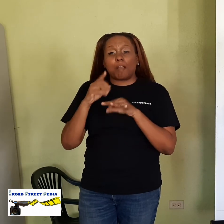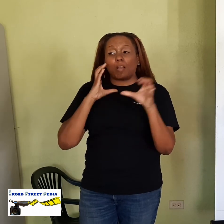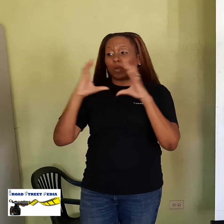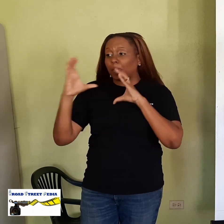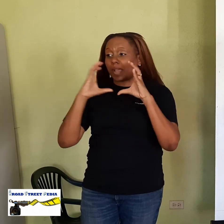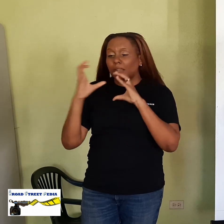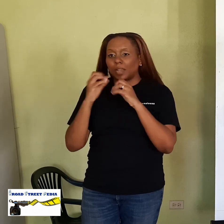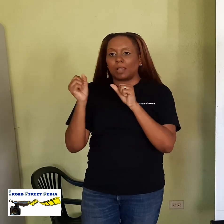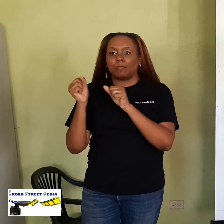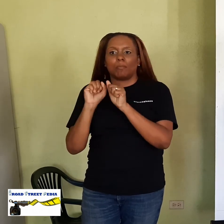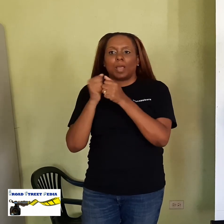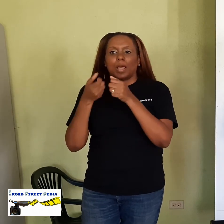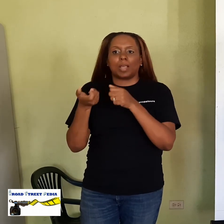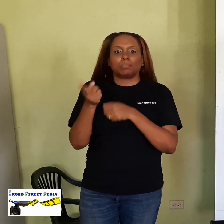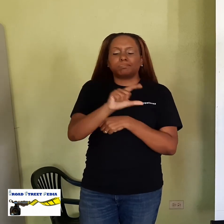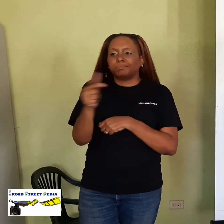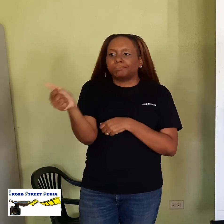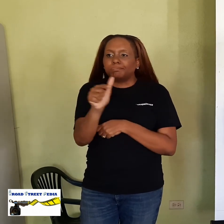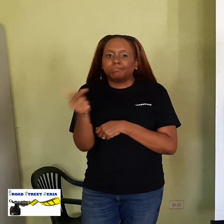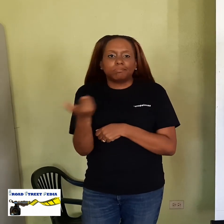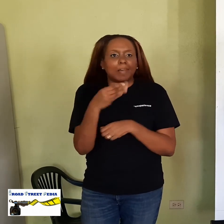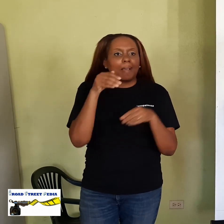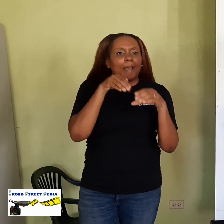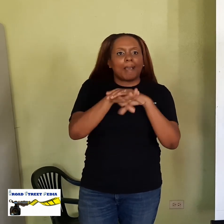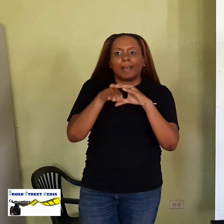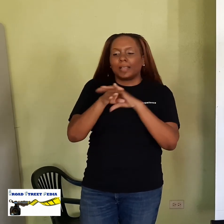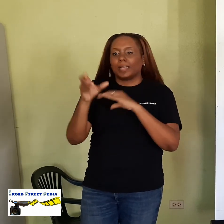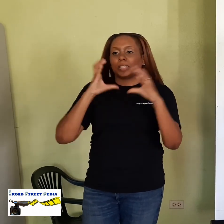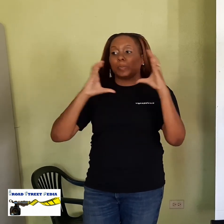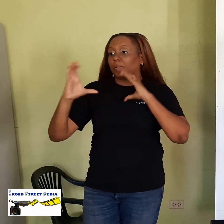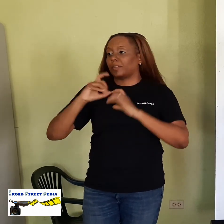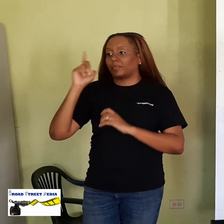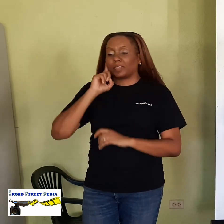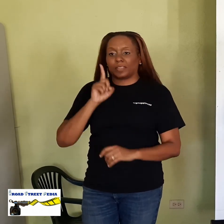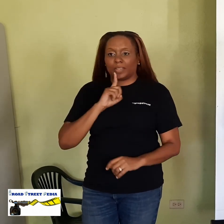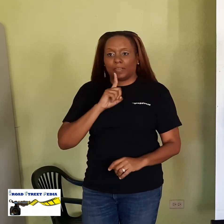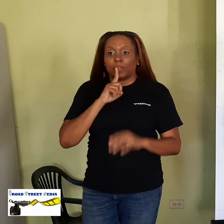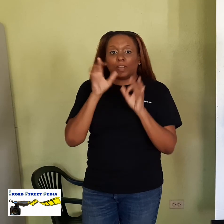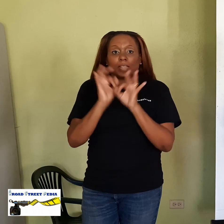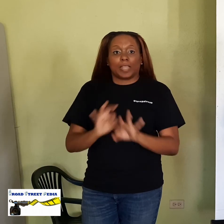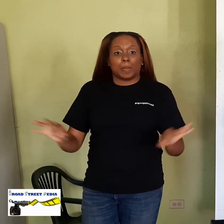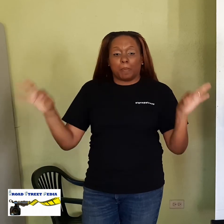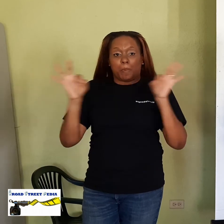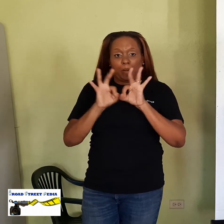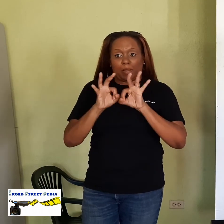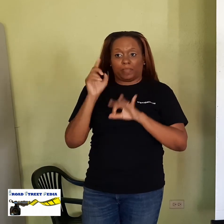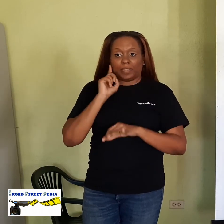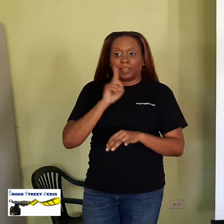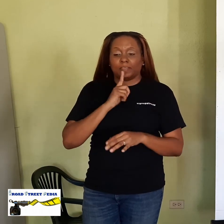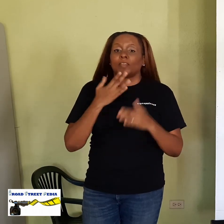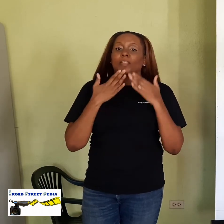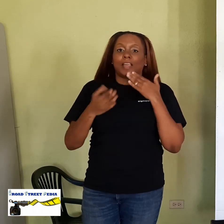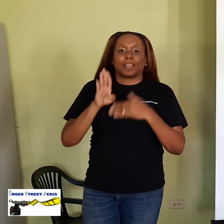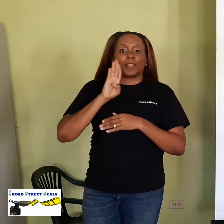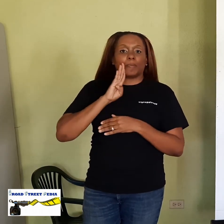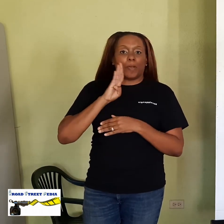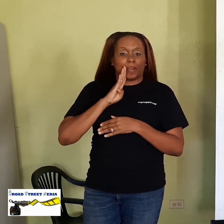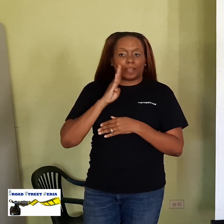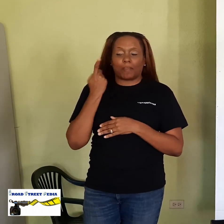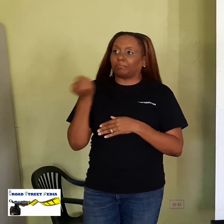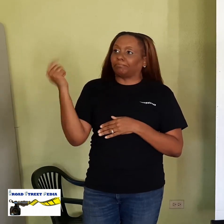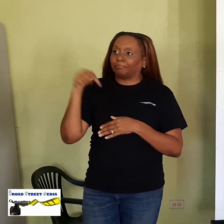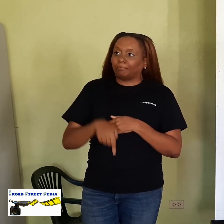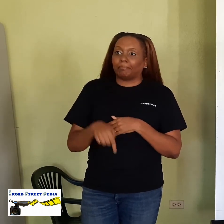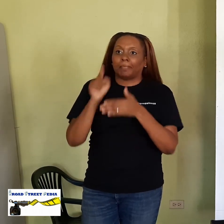facilitating communication, and access is something that's very important for my deaf friends. So thank you, Bonnie, for being